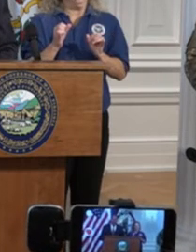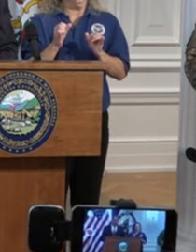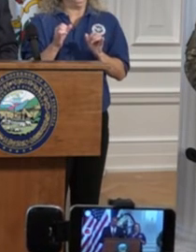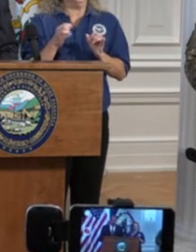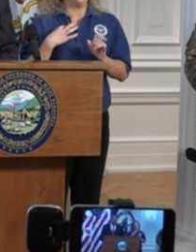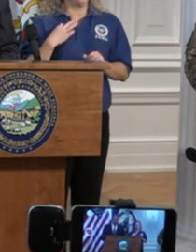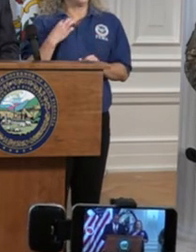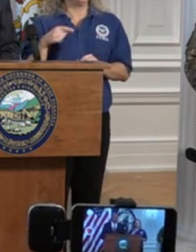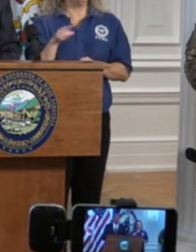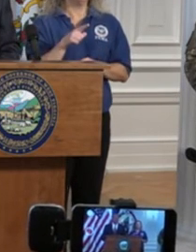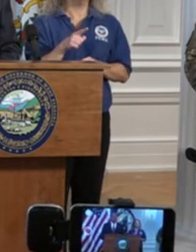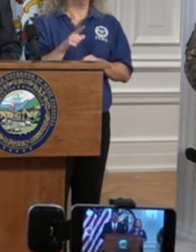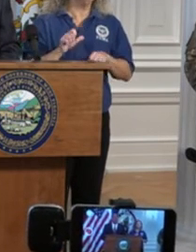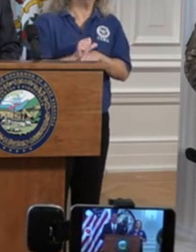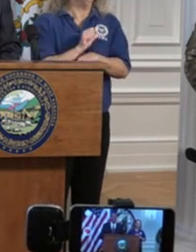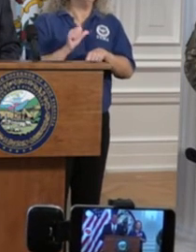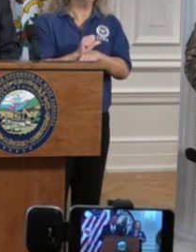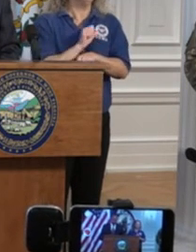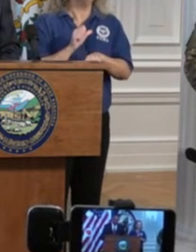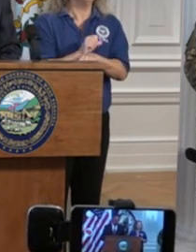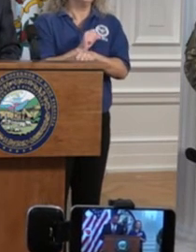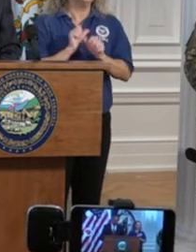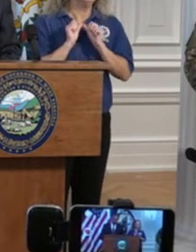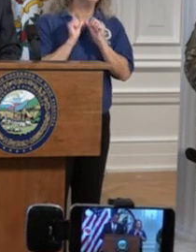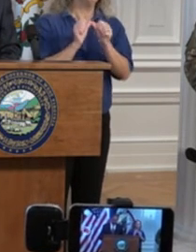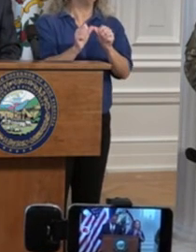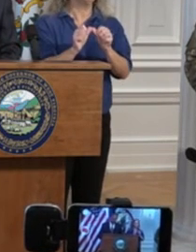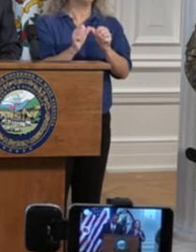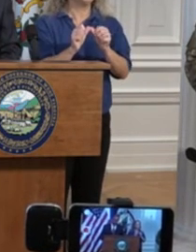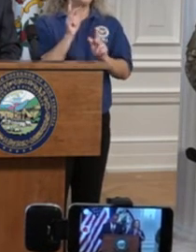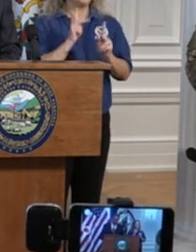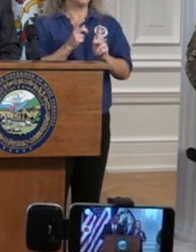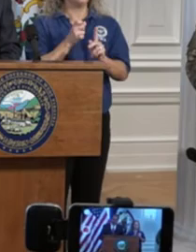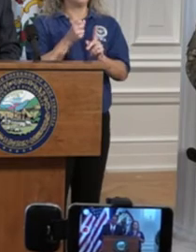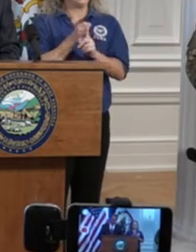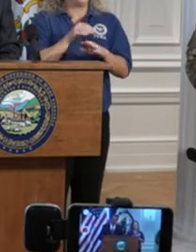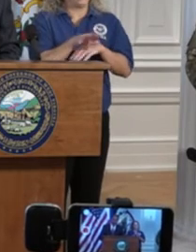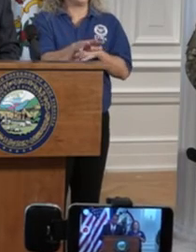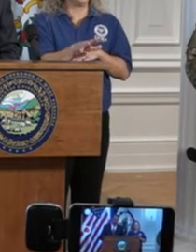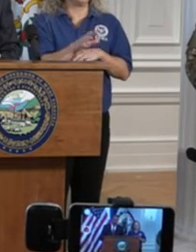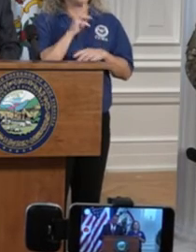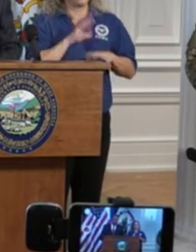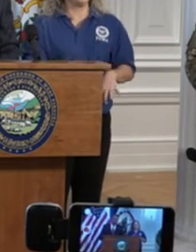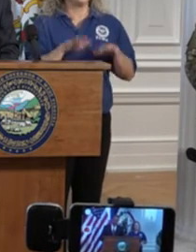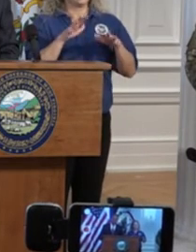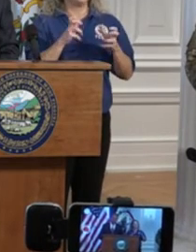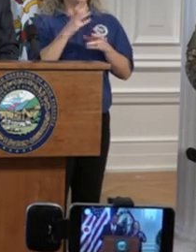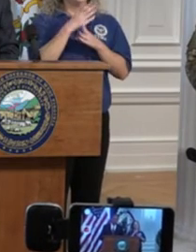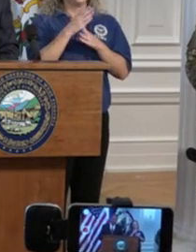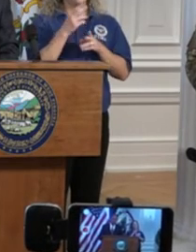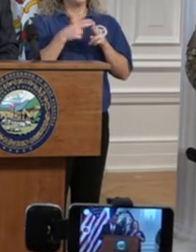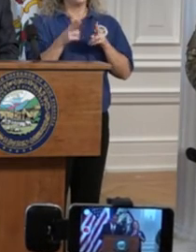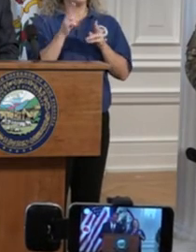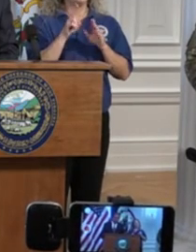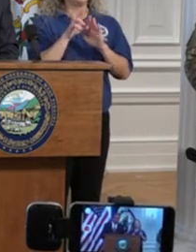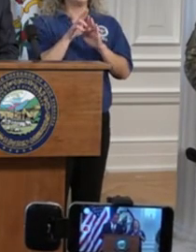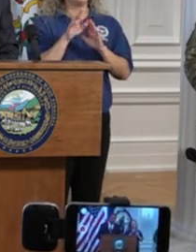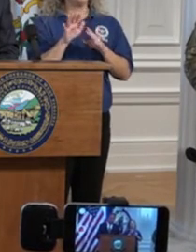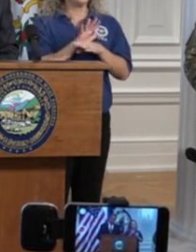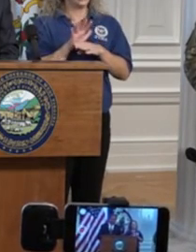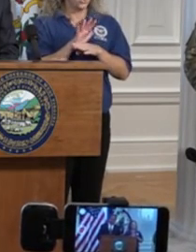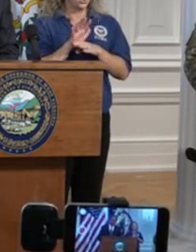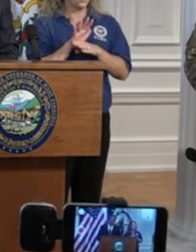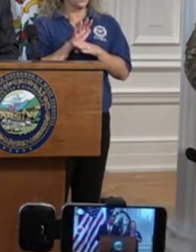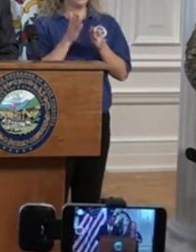been tirelessly helping those impacted by this flooding. At this time, I'd like to share a brief video with you as a reminder